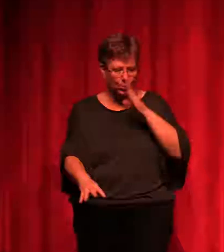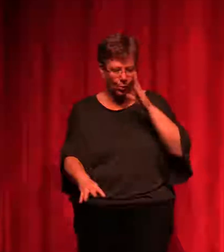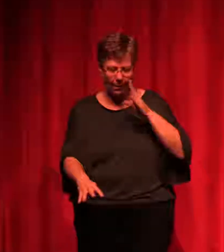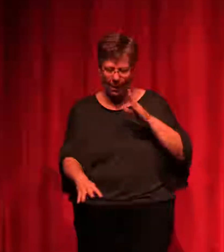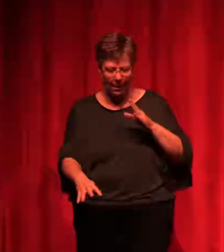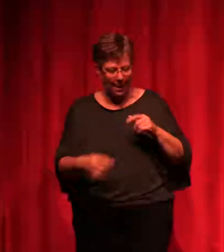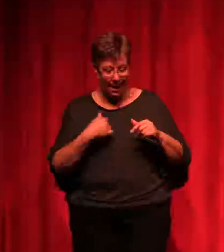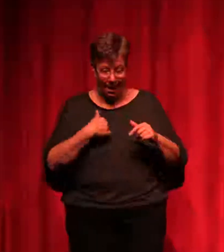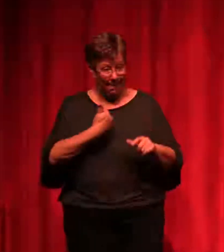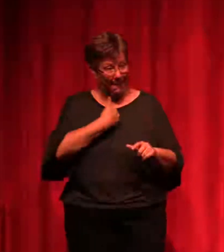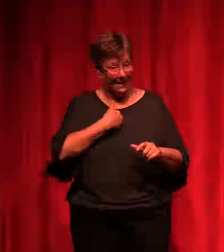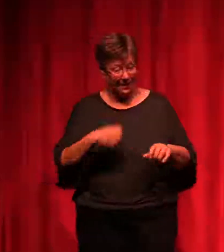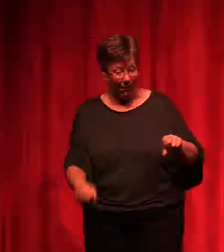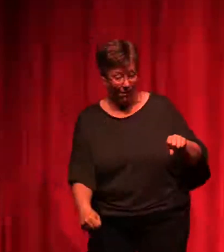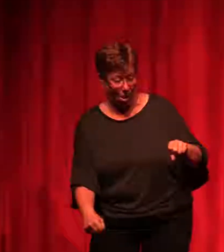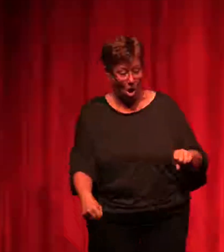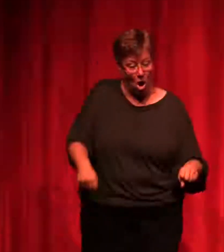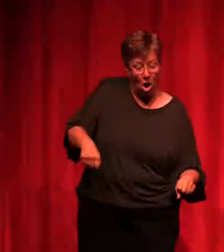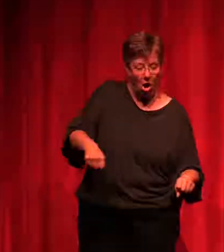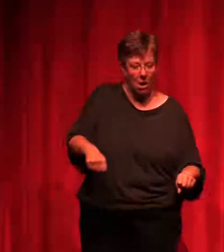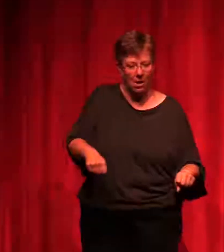anymore, and